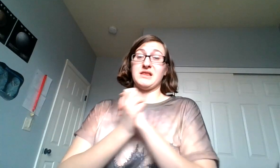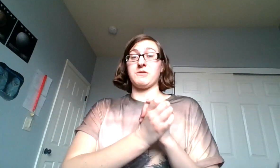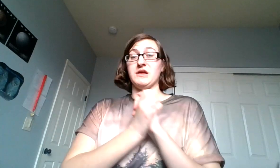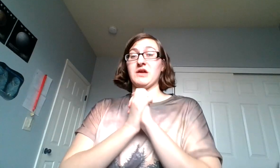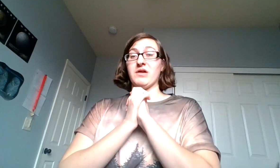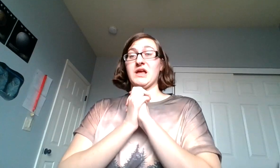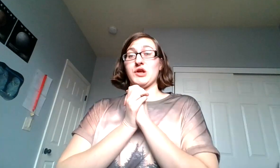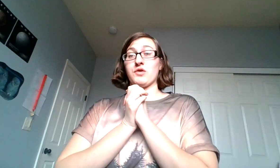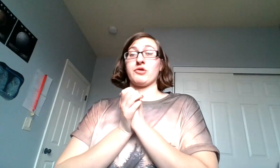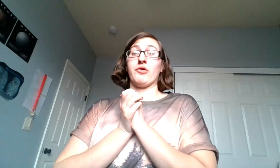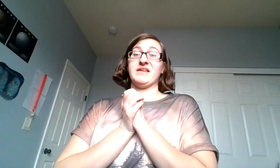you, it's your choice.